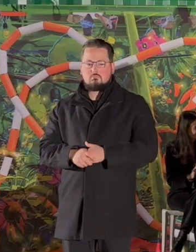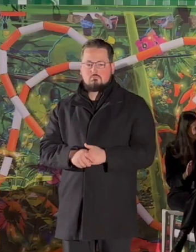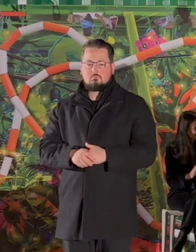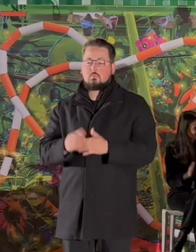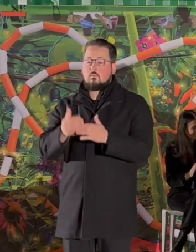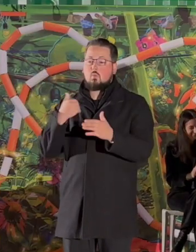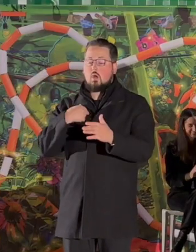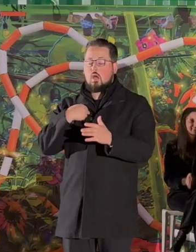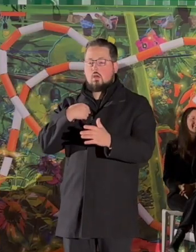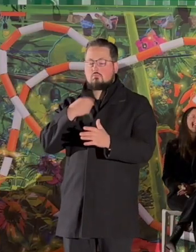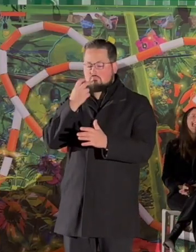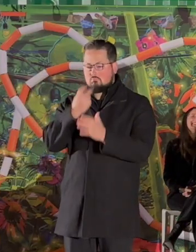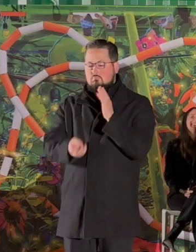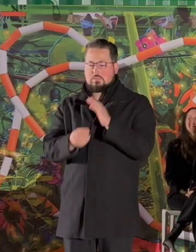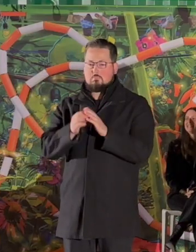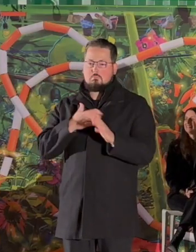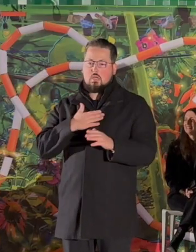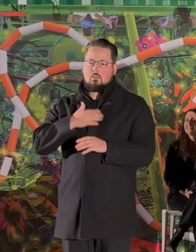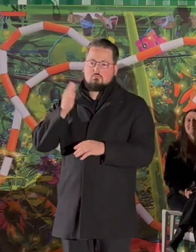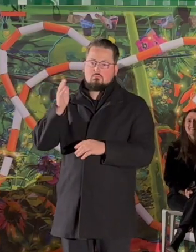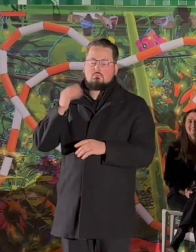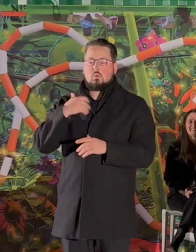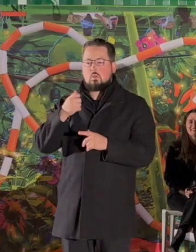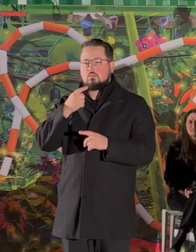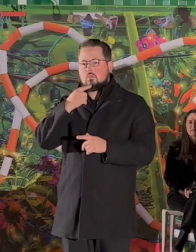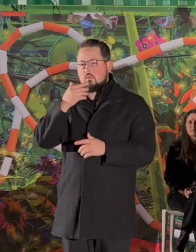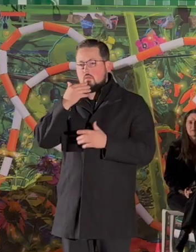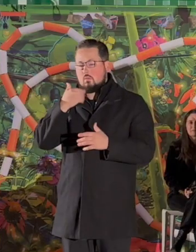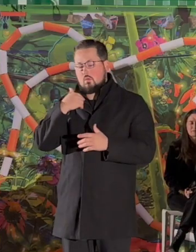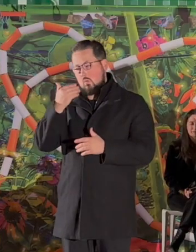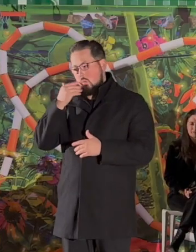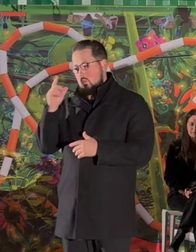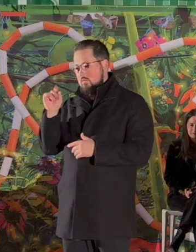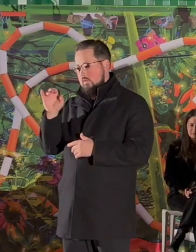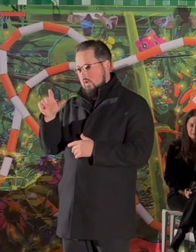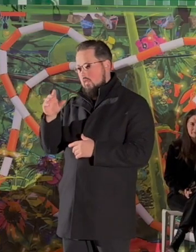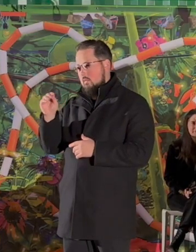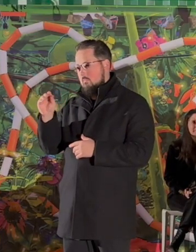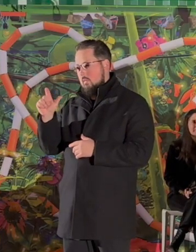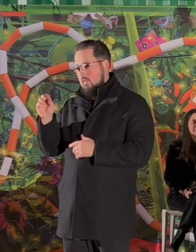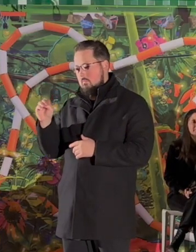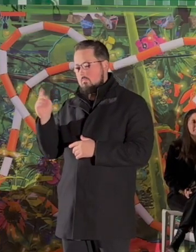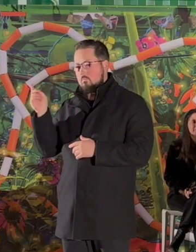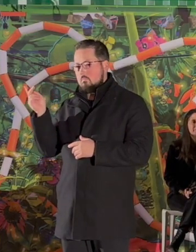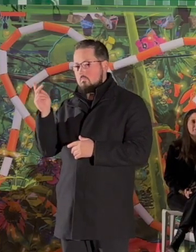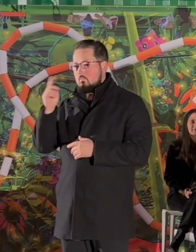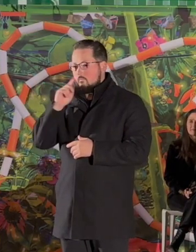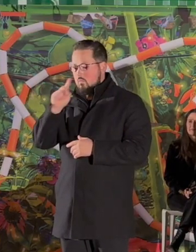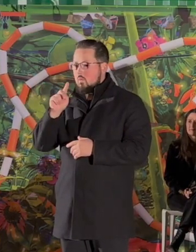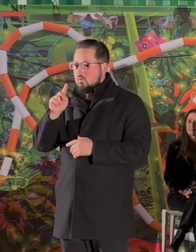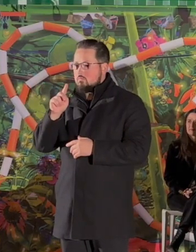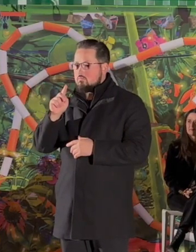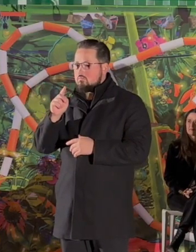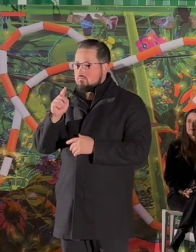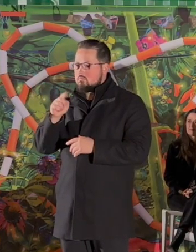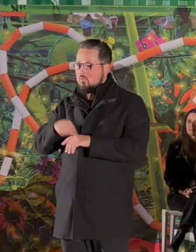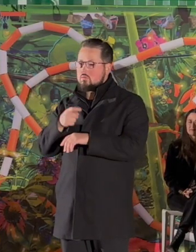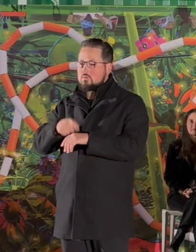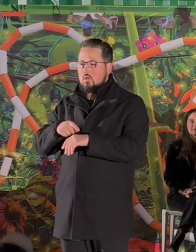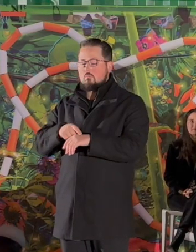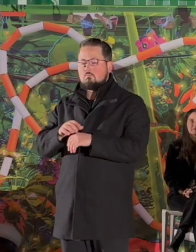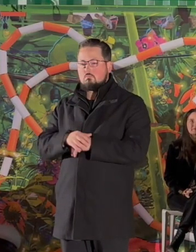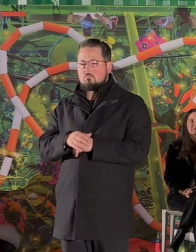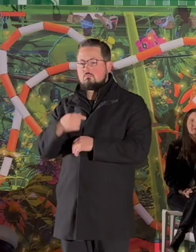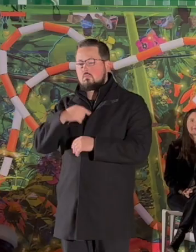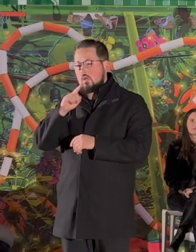Before I go into my spill, I want to say that I've known Daniel and Malcolm for some time. I actually was